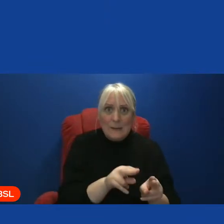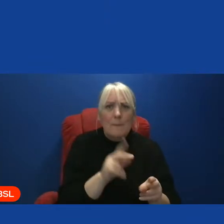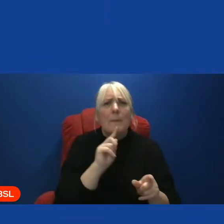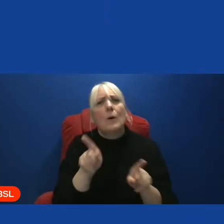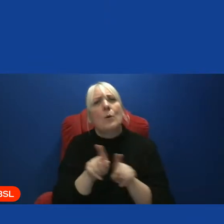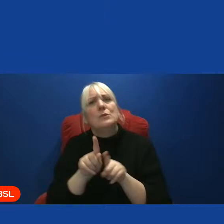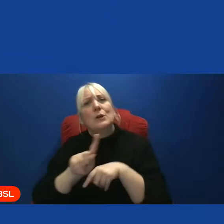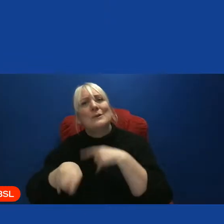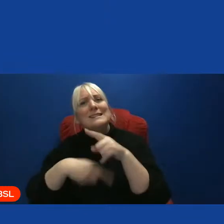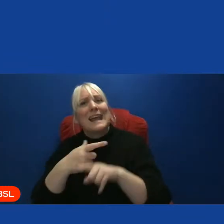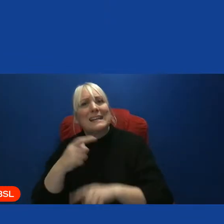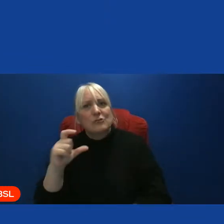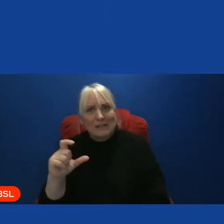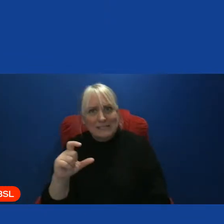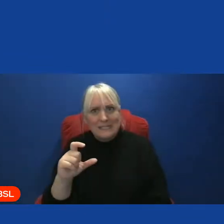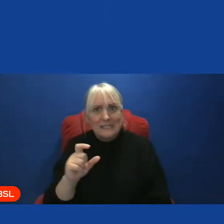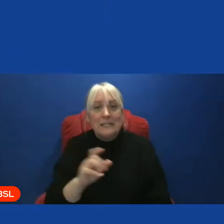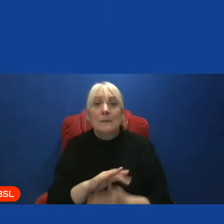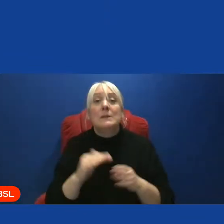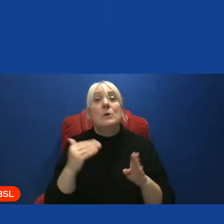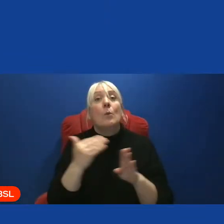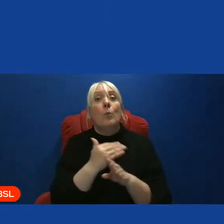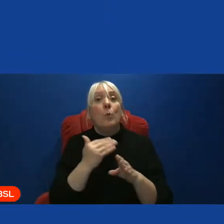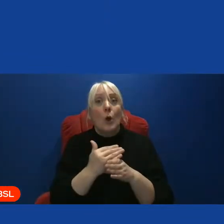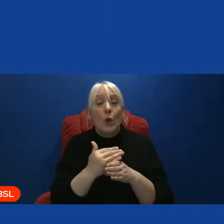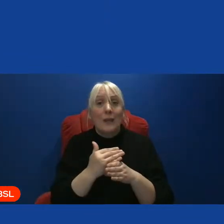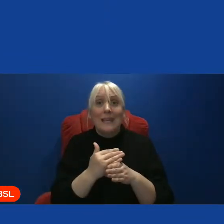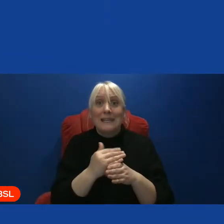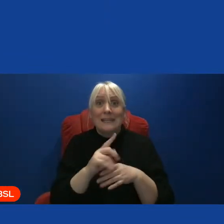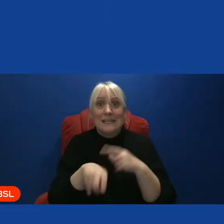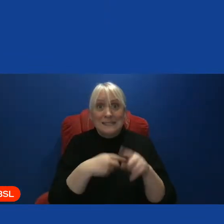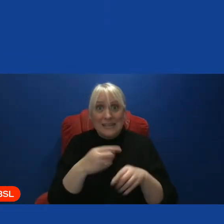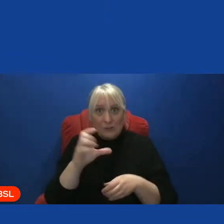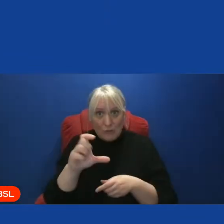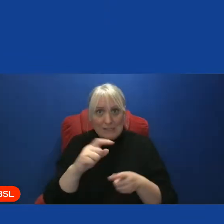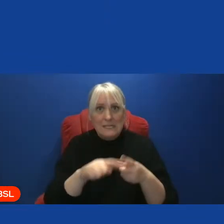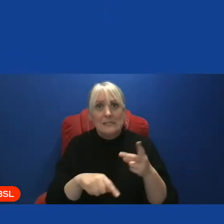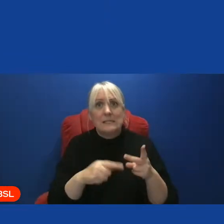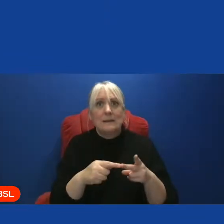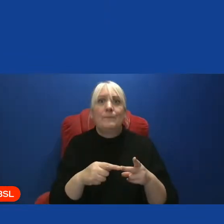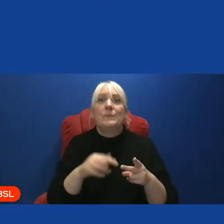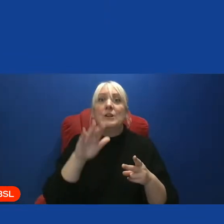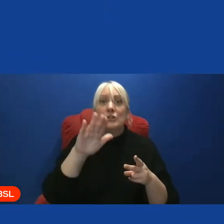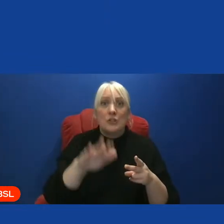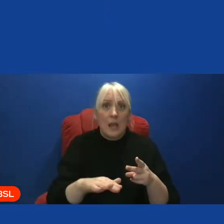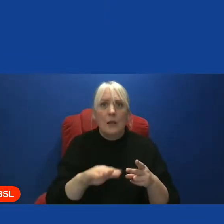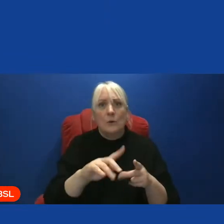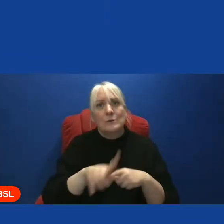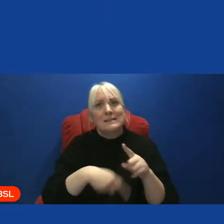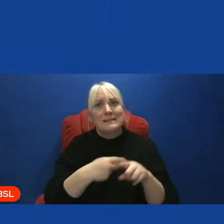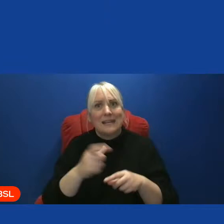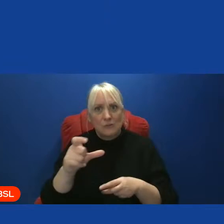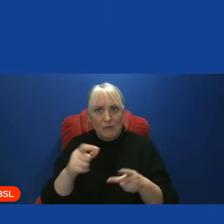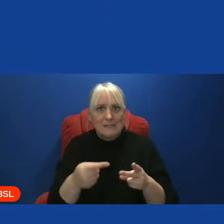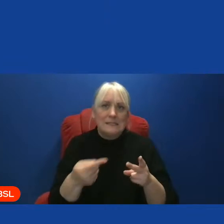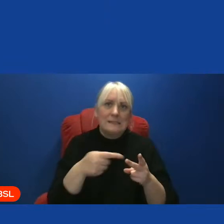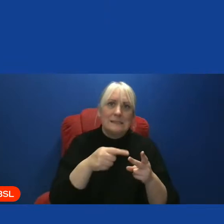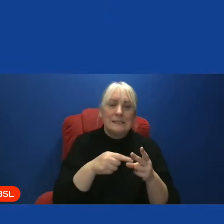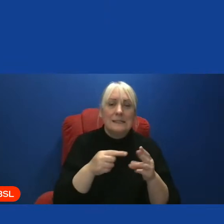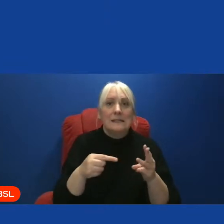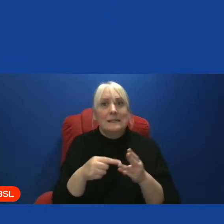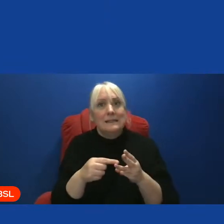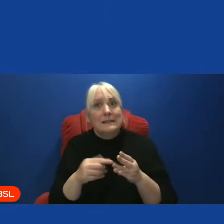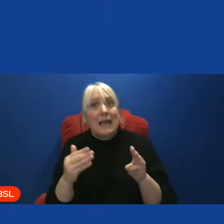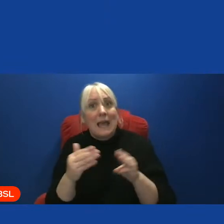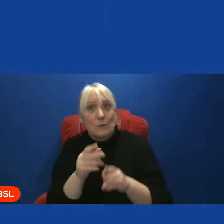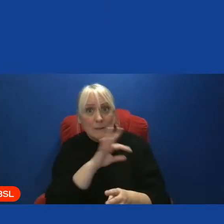tax credit, it pulled in working tax credit, it pulled in child tax credit, it pulled in housing benefit. So if you want to now start paying